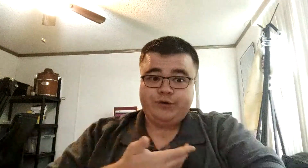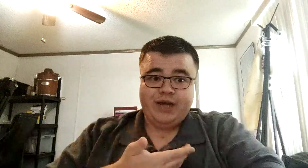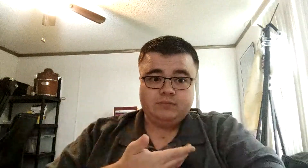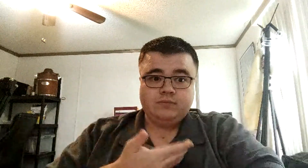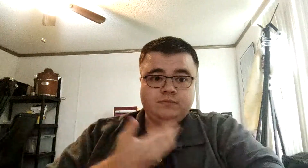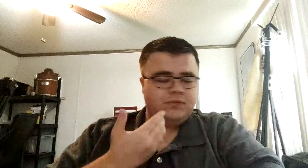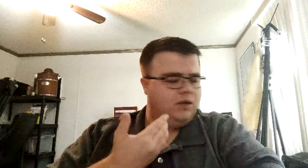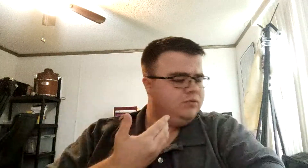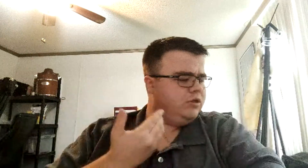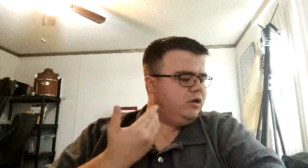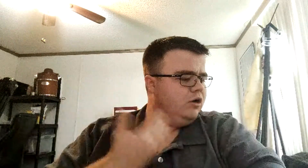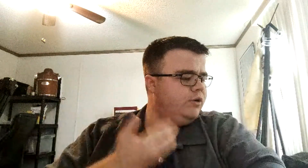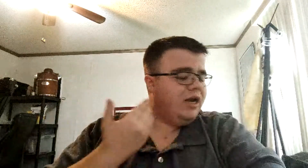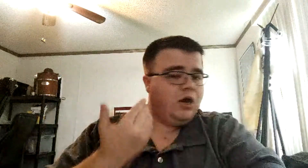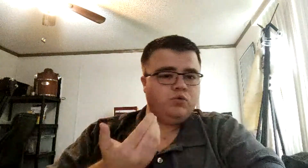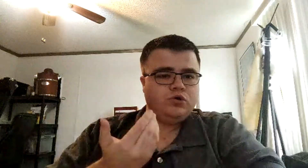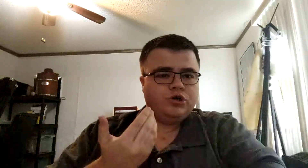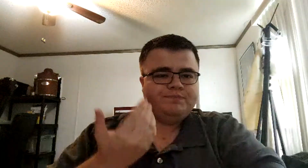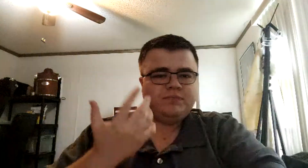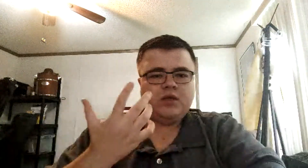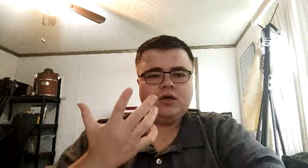Gallaudet, Edward.